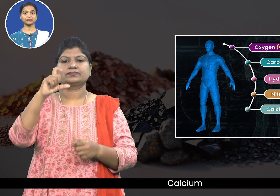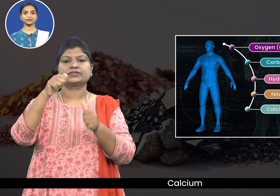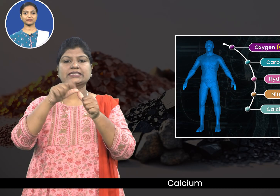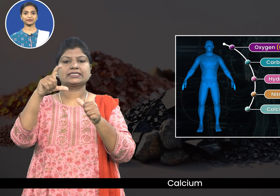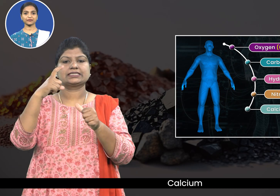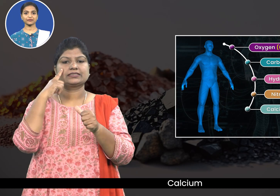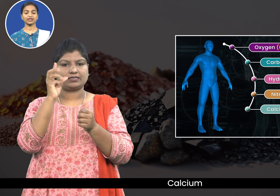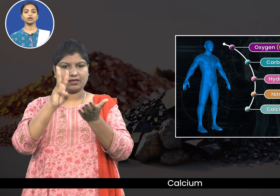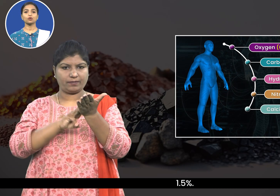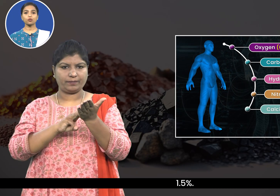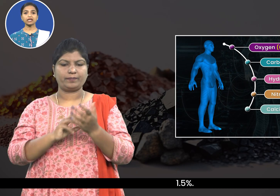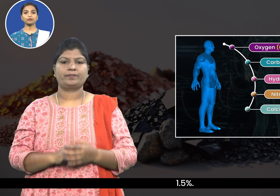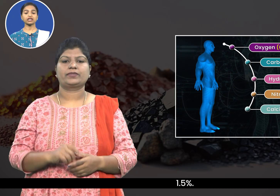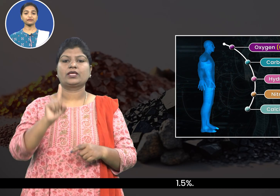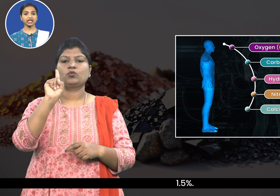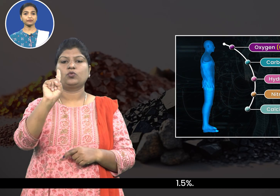calcium